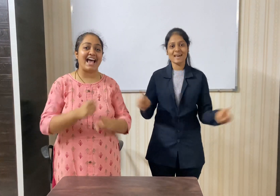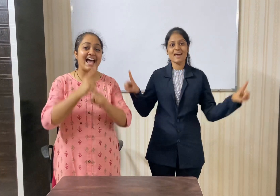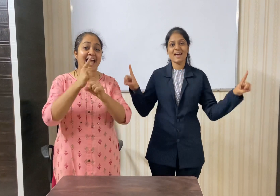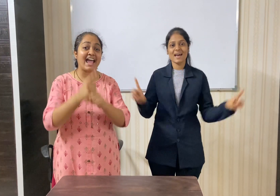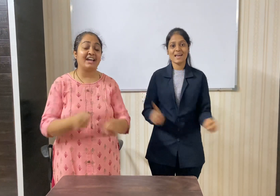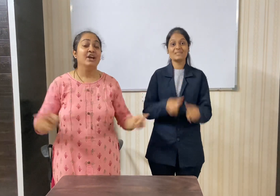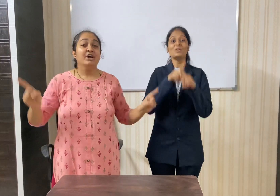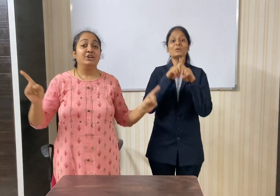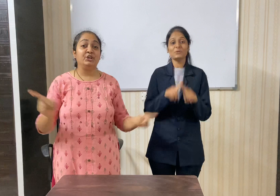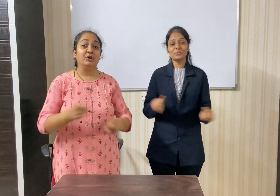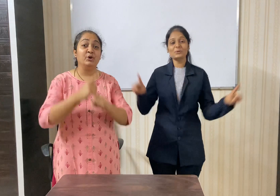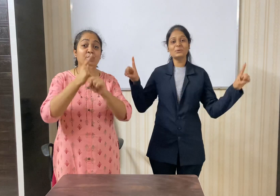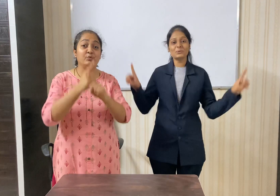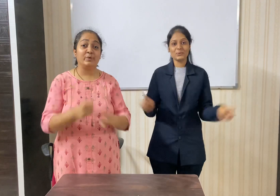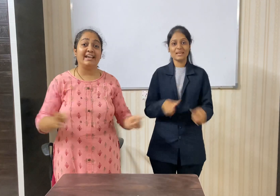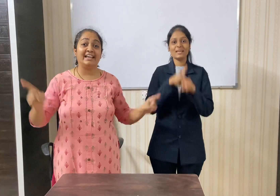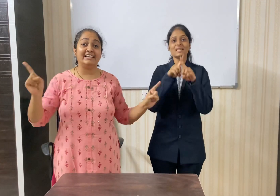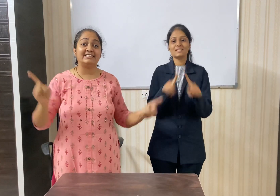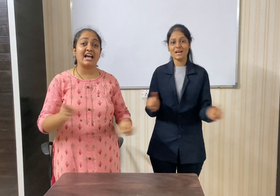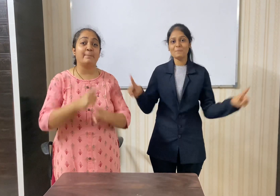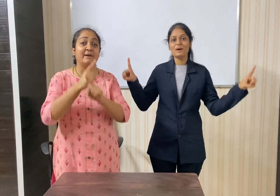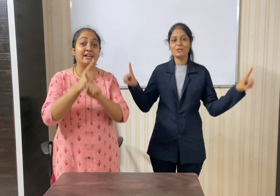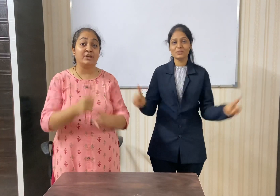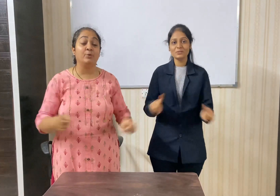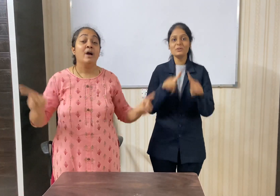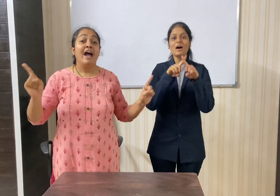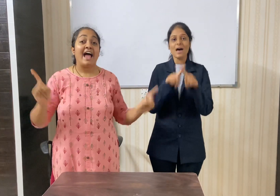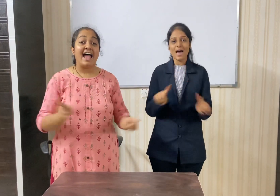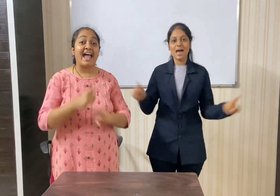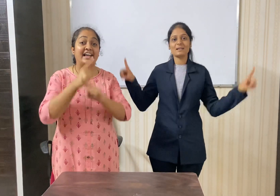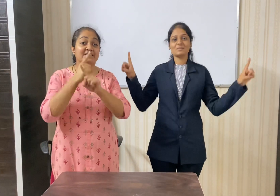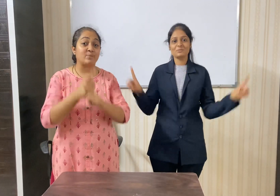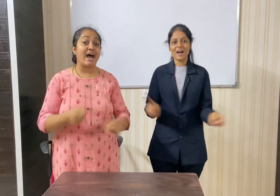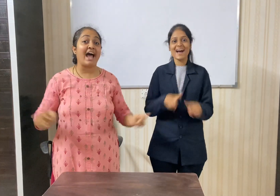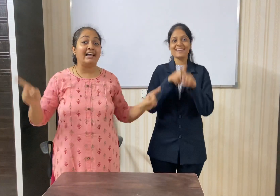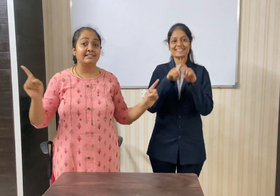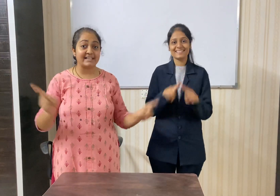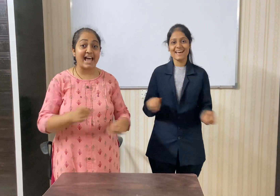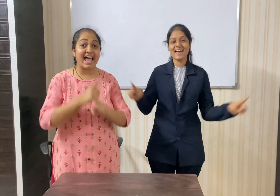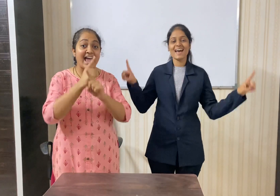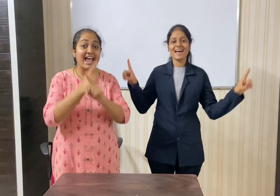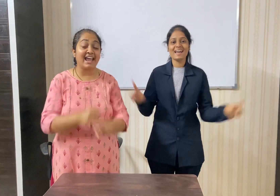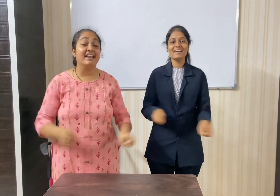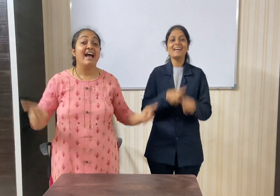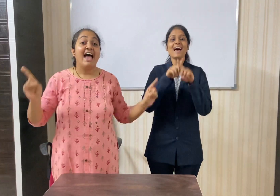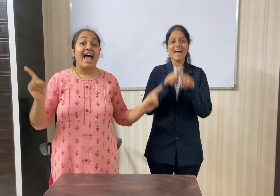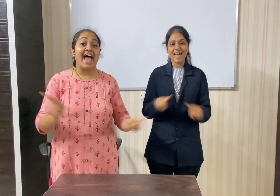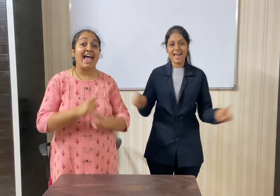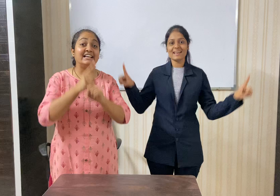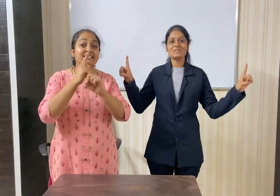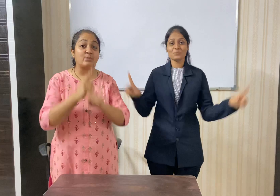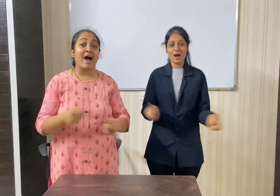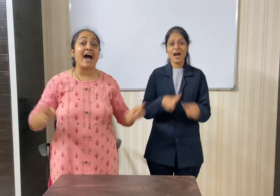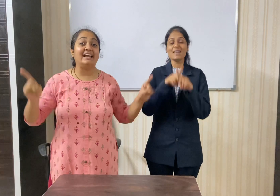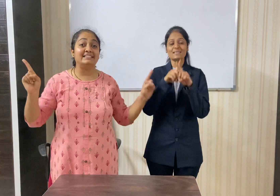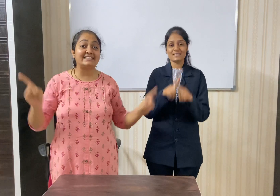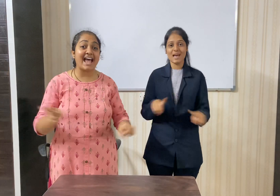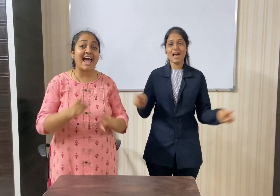U V W X Y Z X Y Z